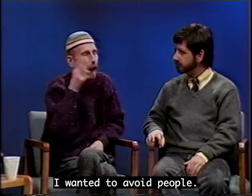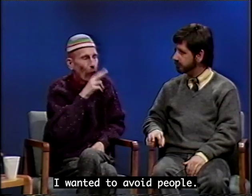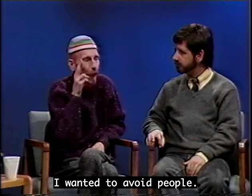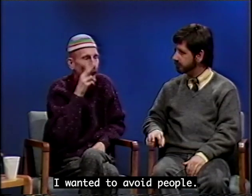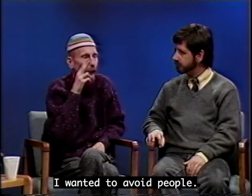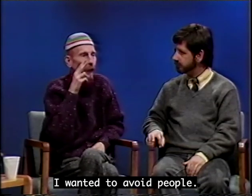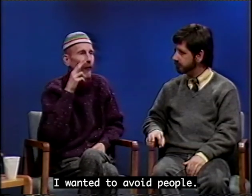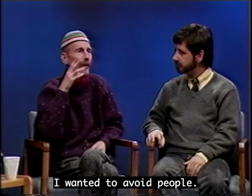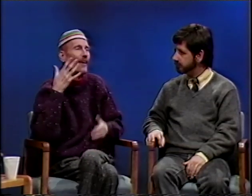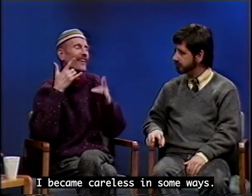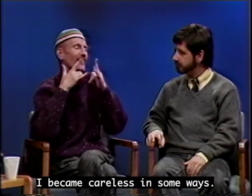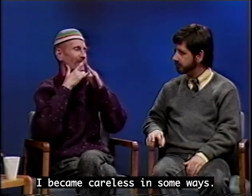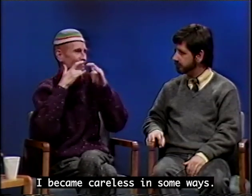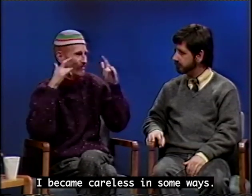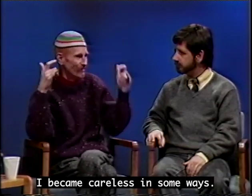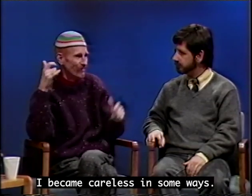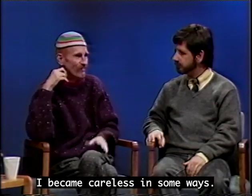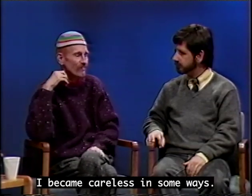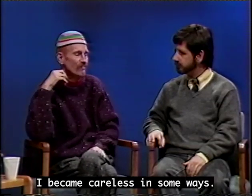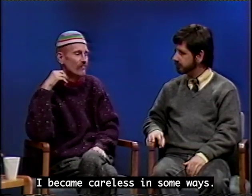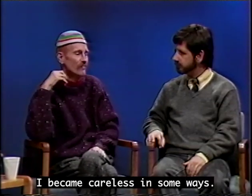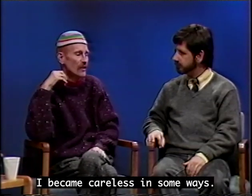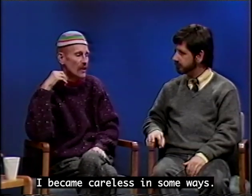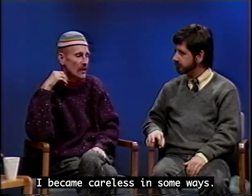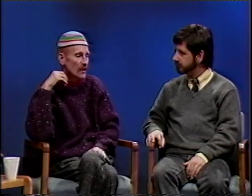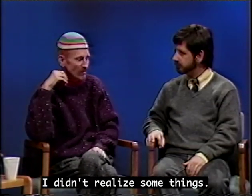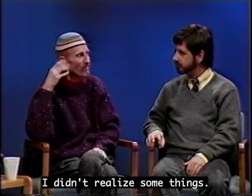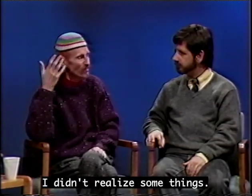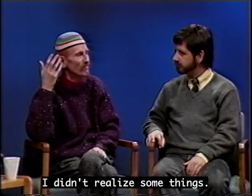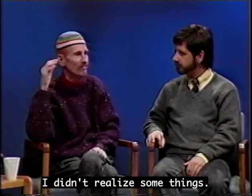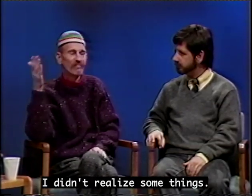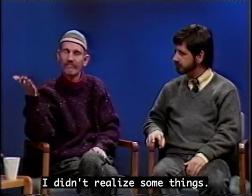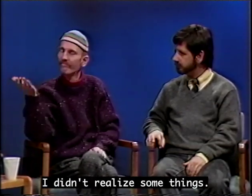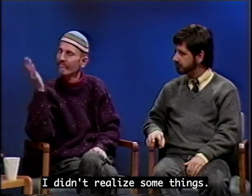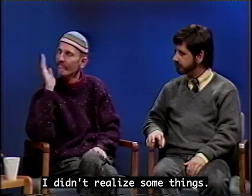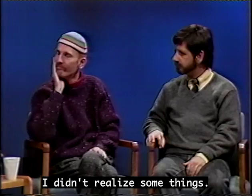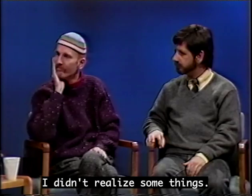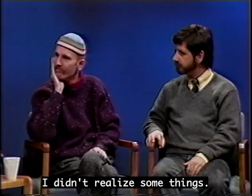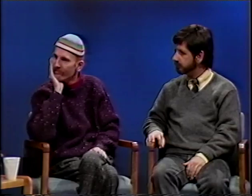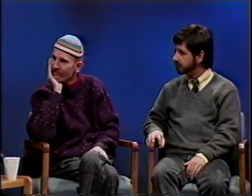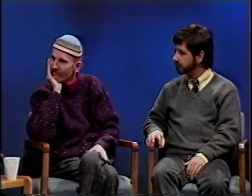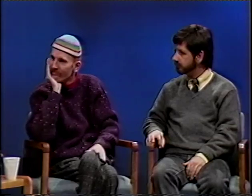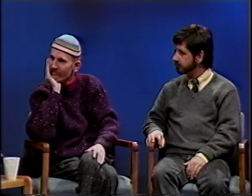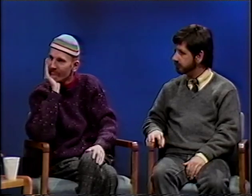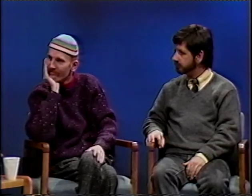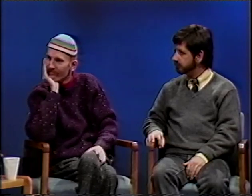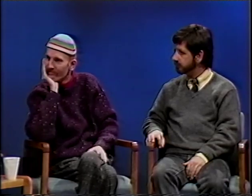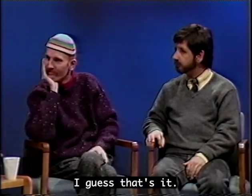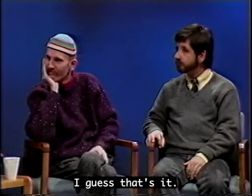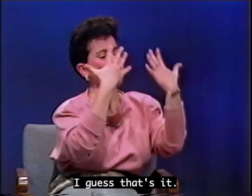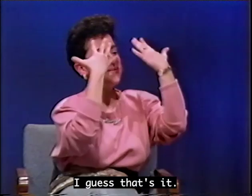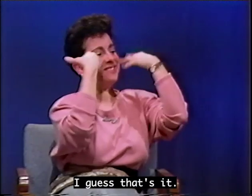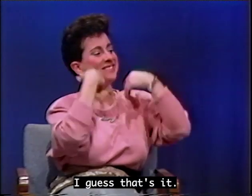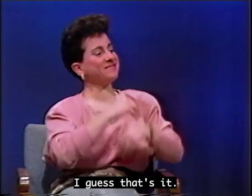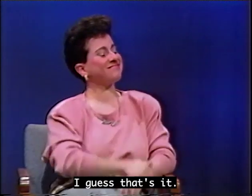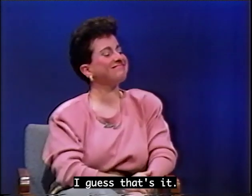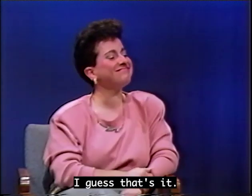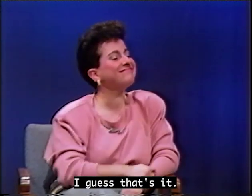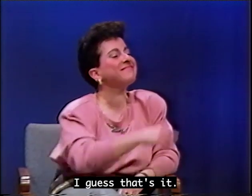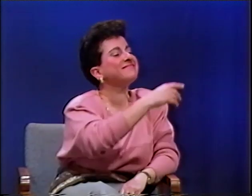people. I became careless in some ways. I didn't realize some things. I guess that's it.